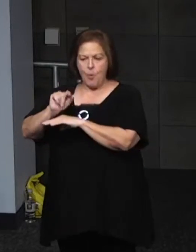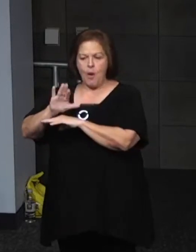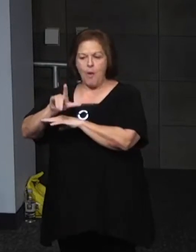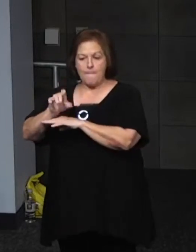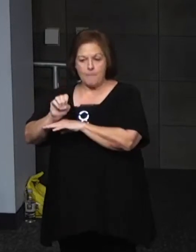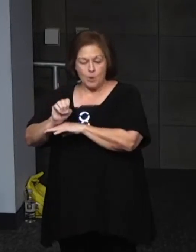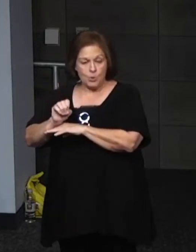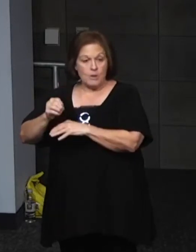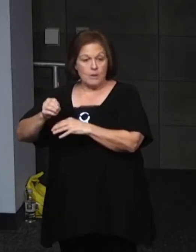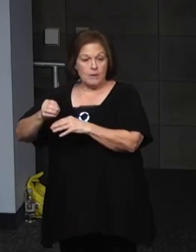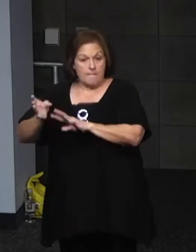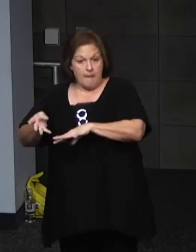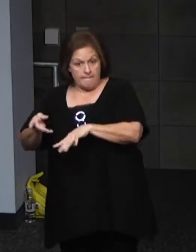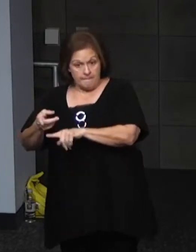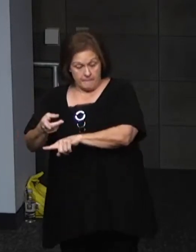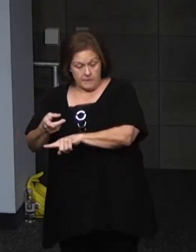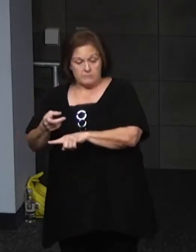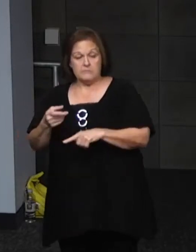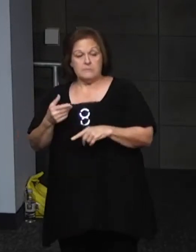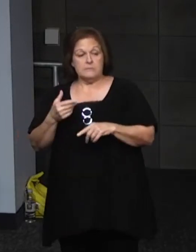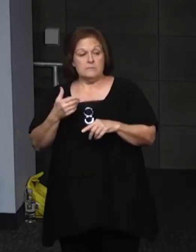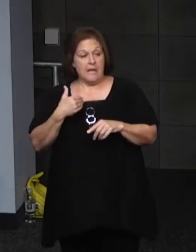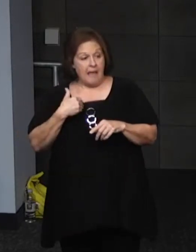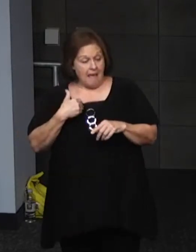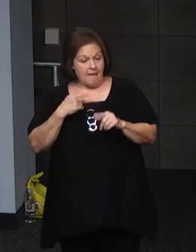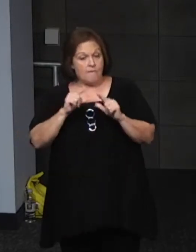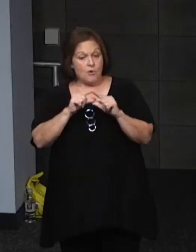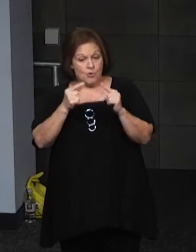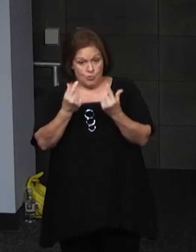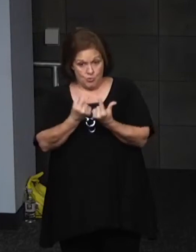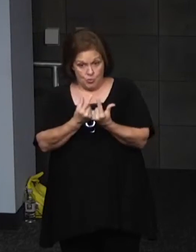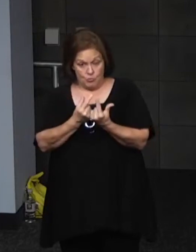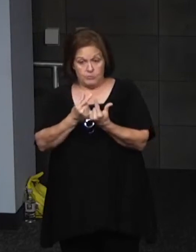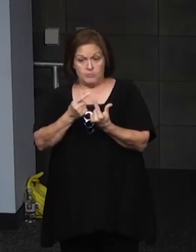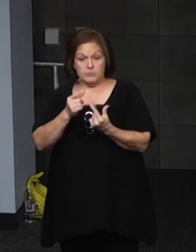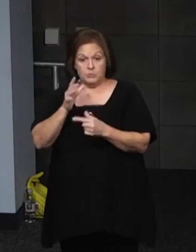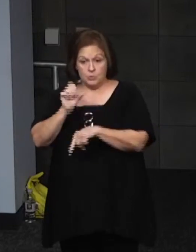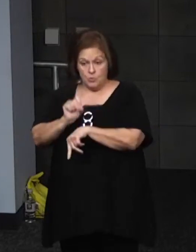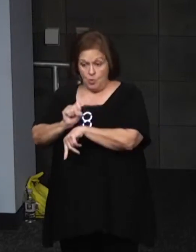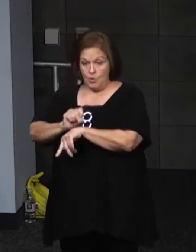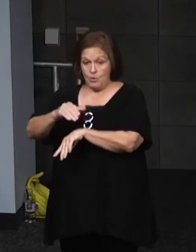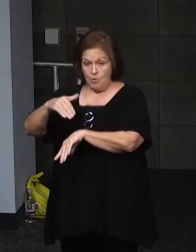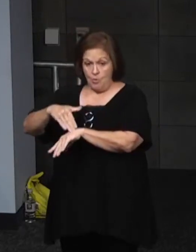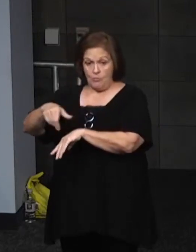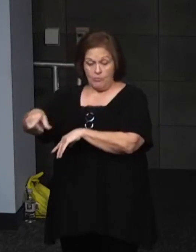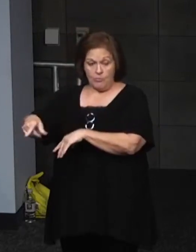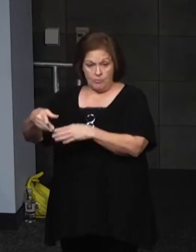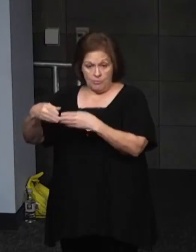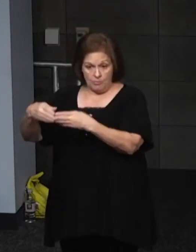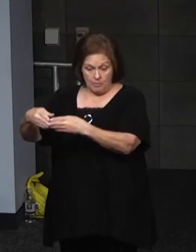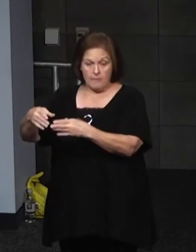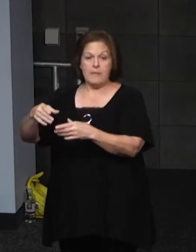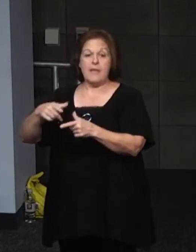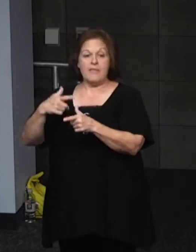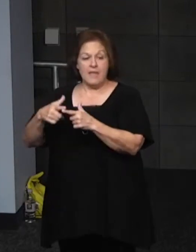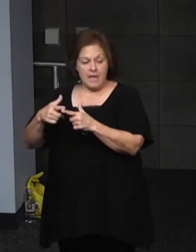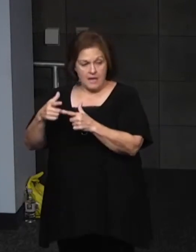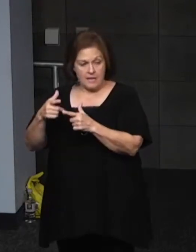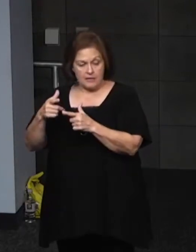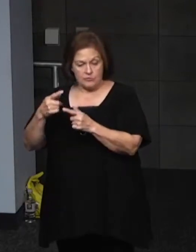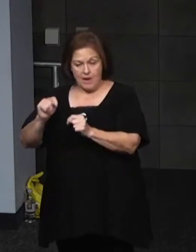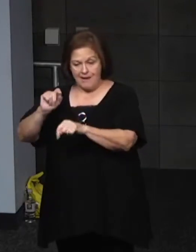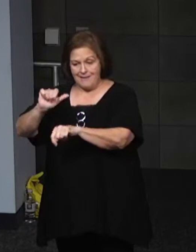tomorrow. We have crews that will be positioned on the Barataria side who will then take those pumps and then start the process of trying